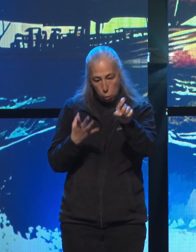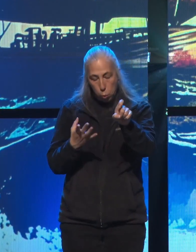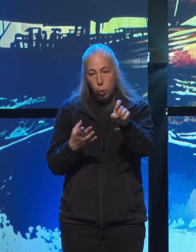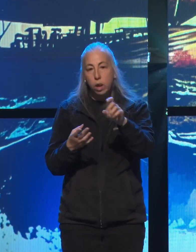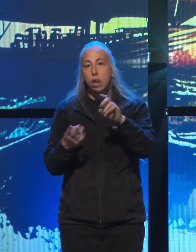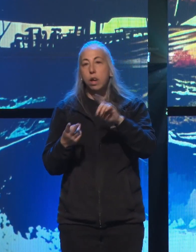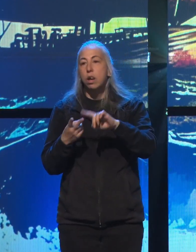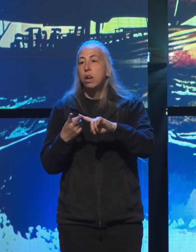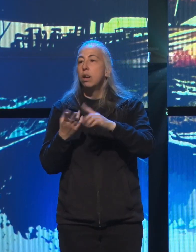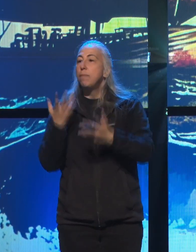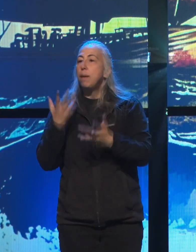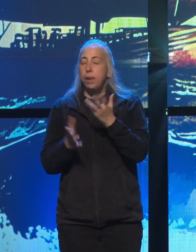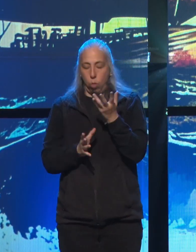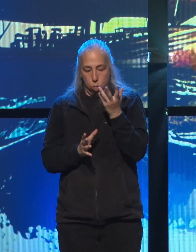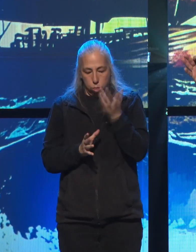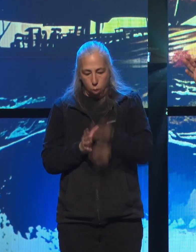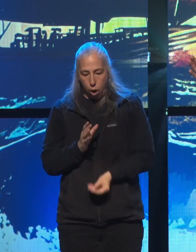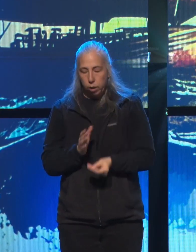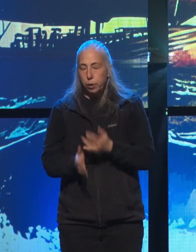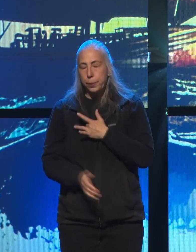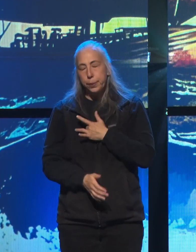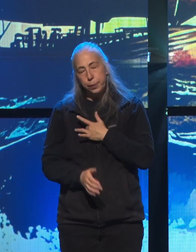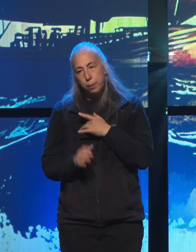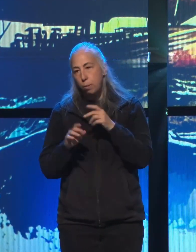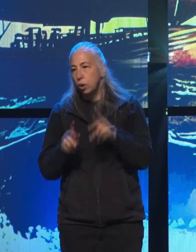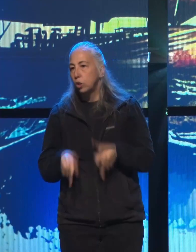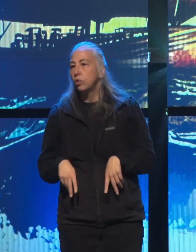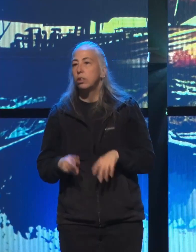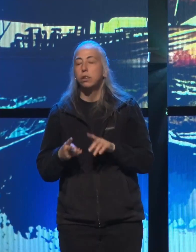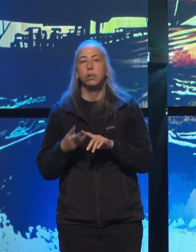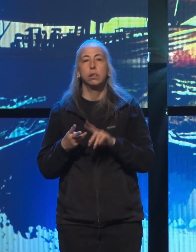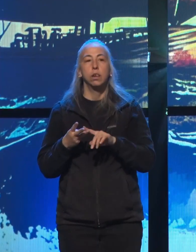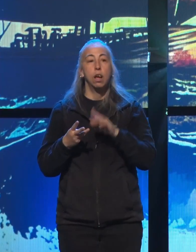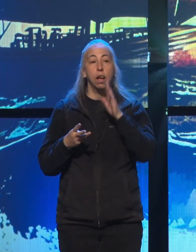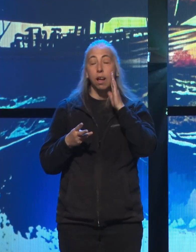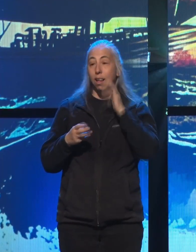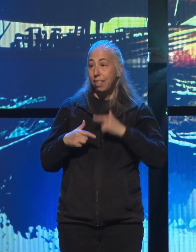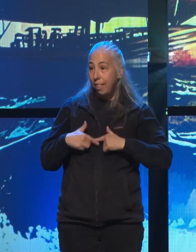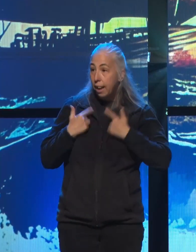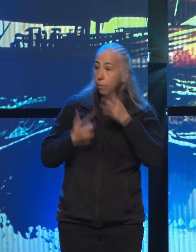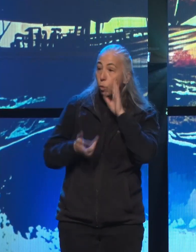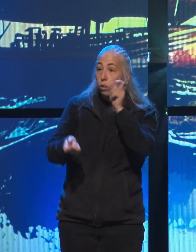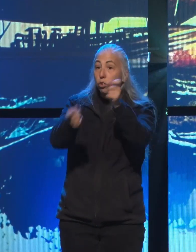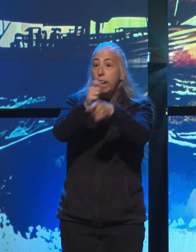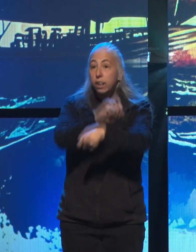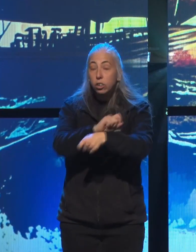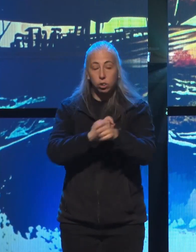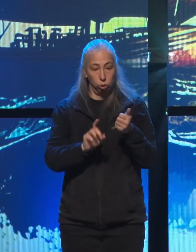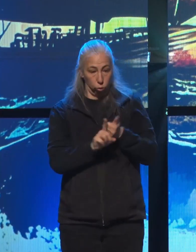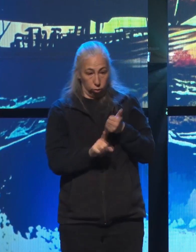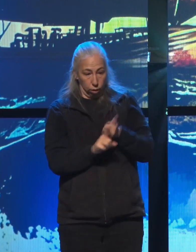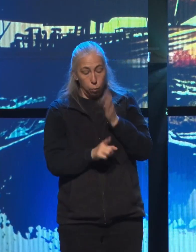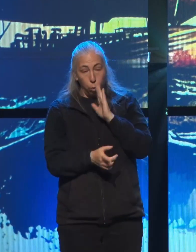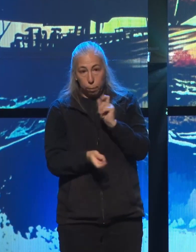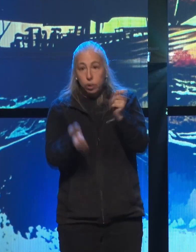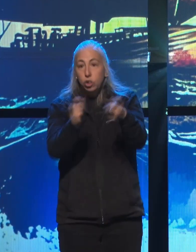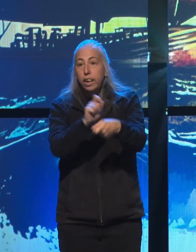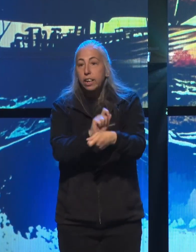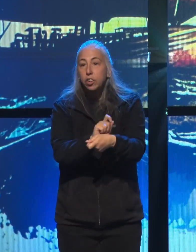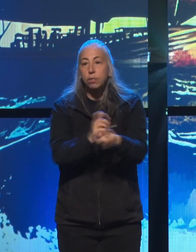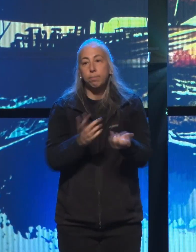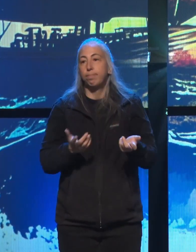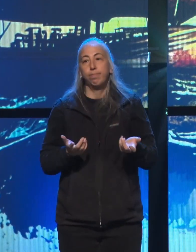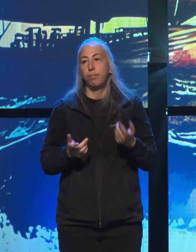life. And you know life is going to be different and it will change you. And here's the truth. We don't have control over those